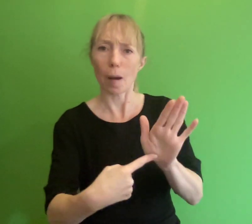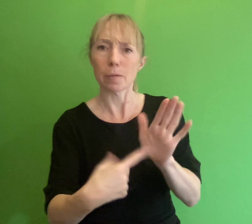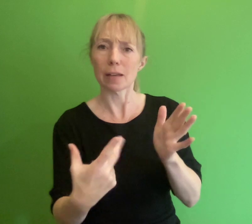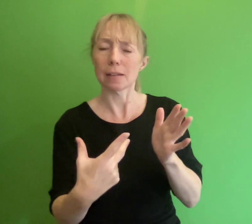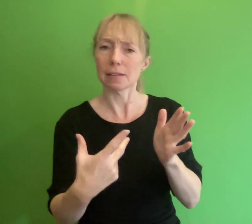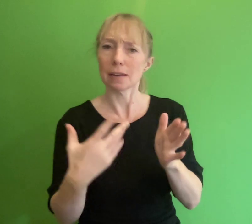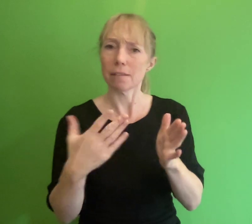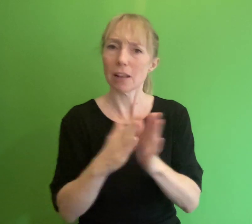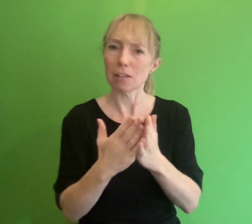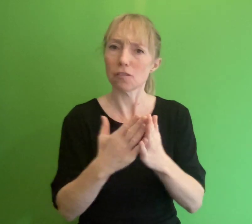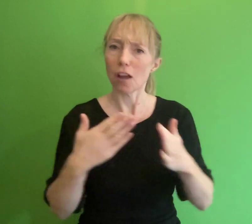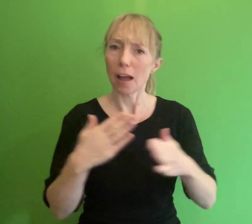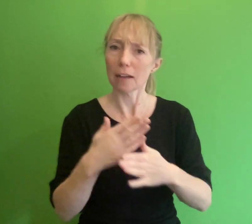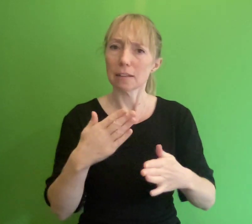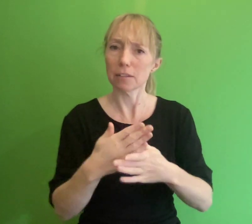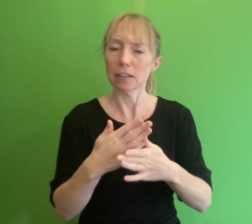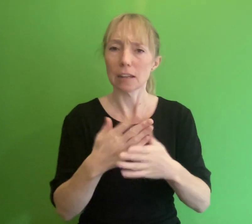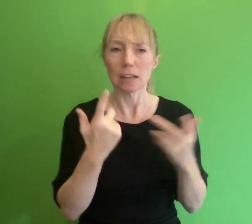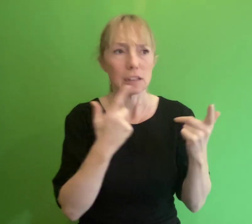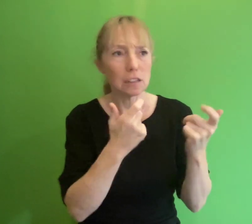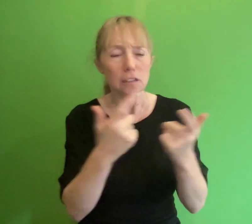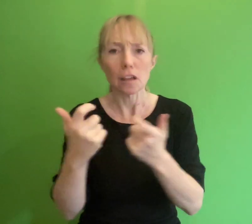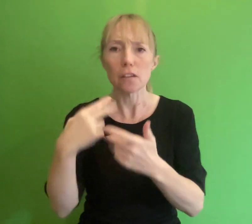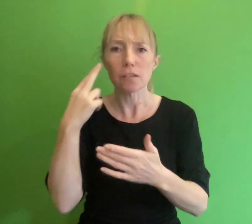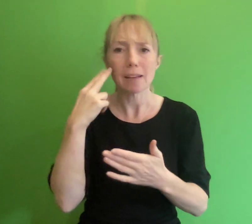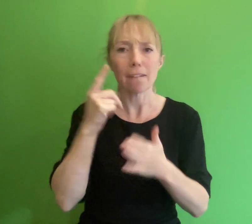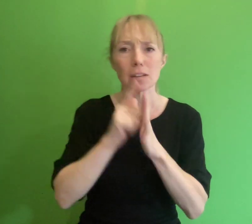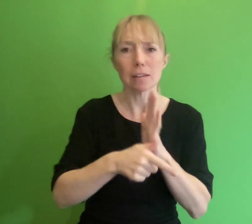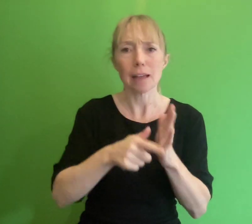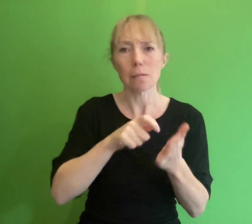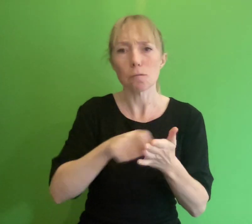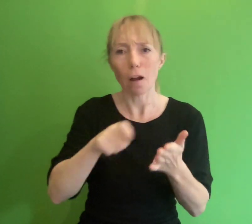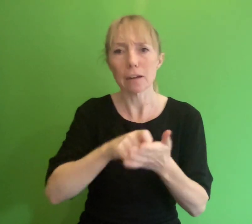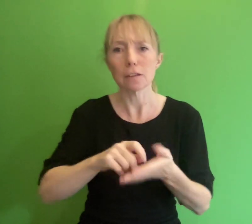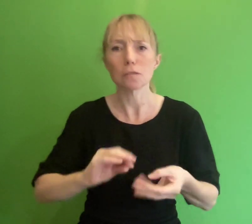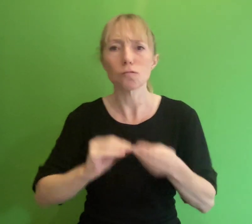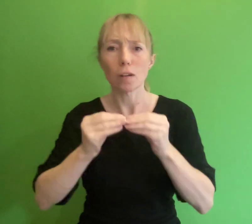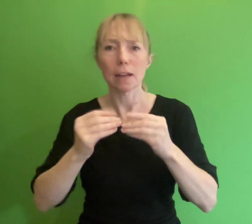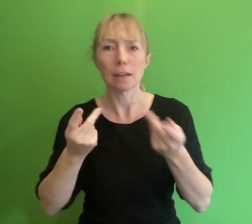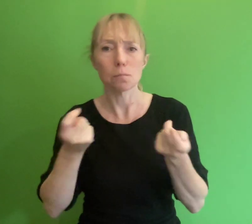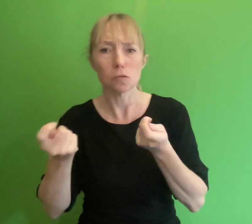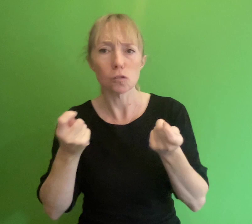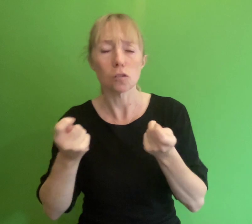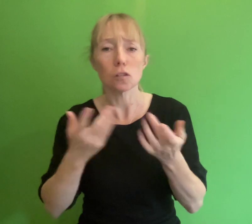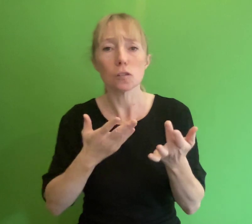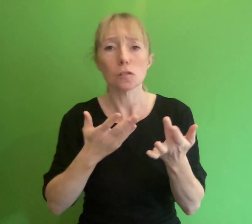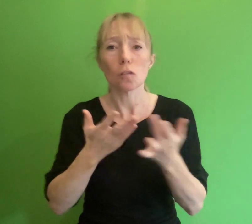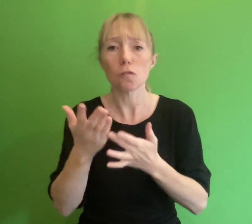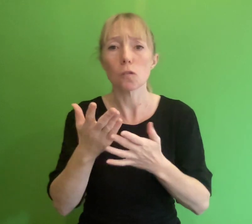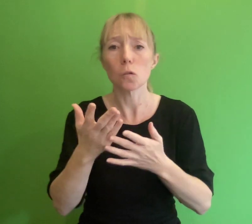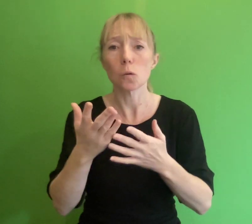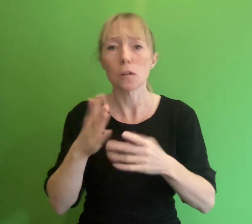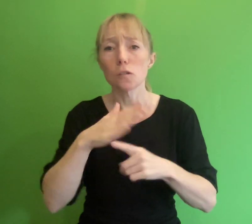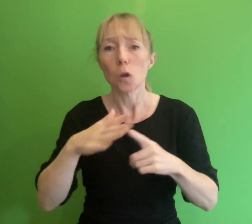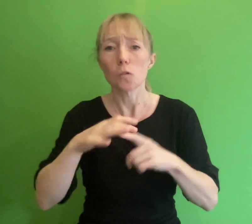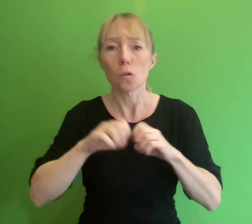activity. Search for deaf and disabled writers and creative producers through social media and connecting with